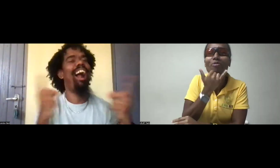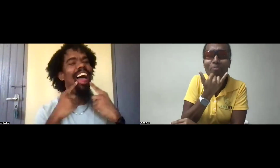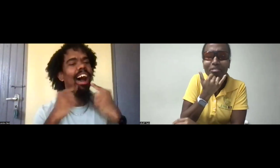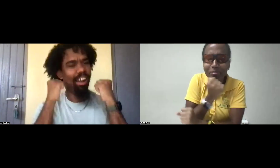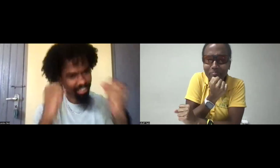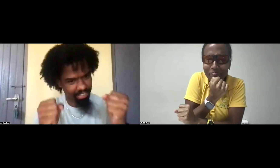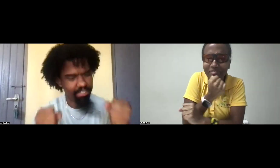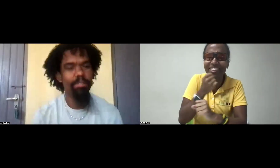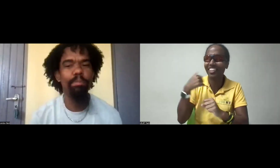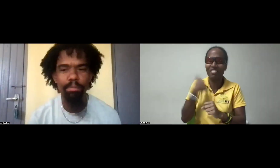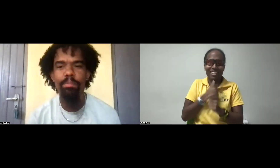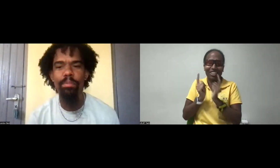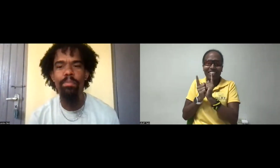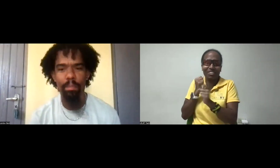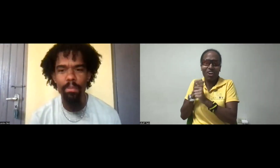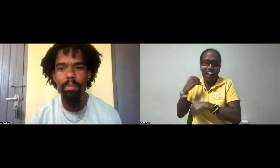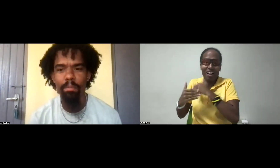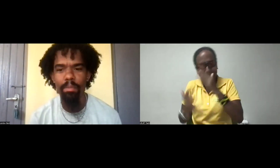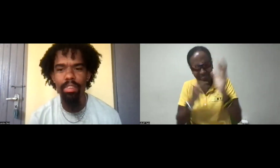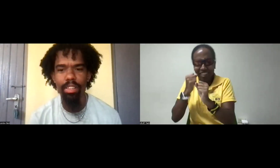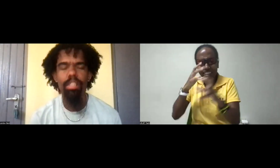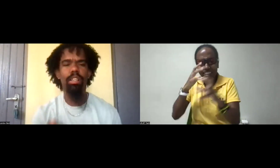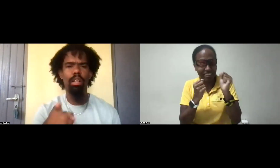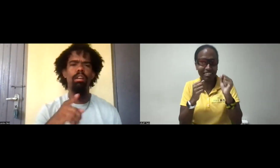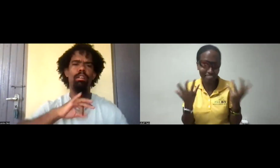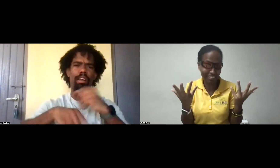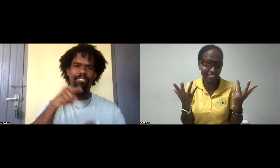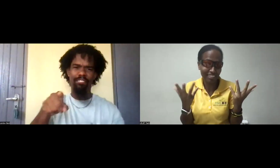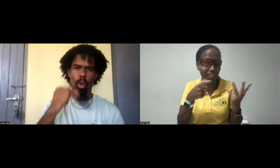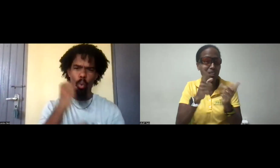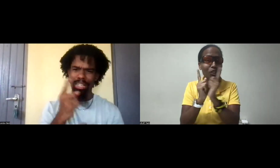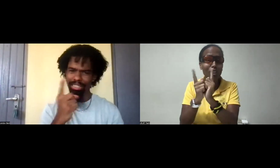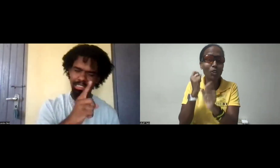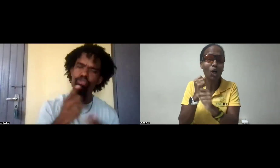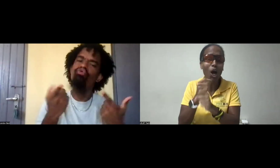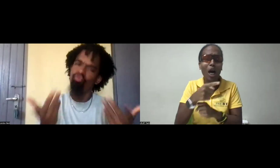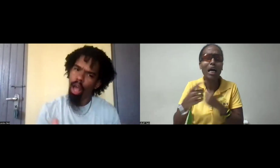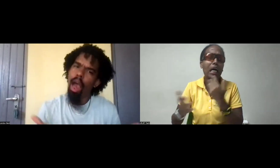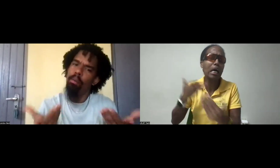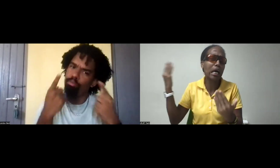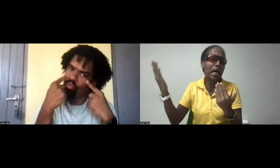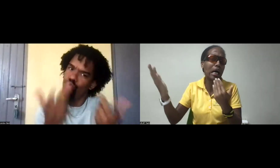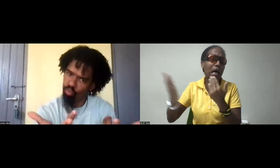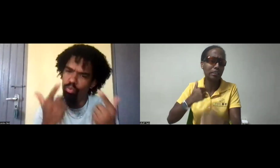bloopers. So we'll show some bloopers, some mistakes that we made, and we had to work to correct them.